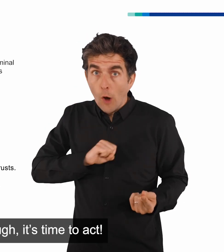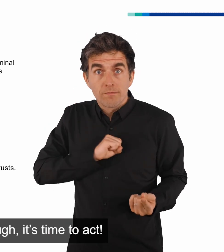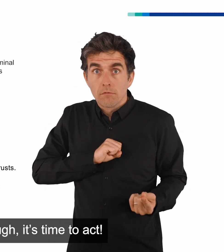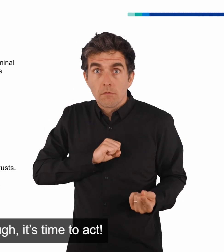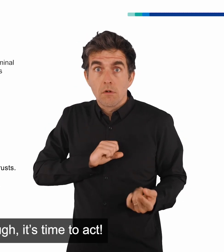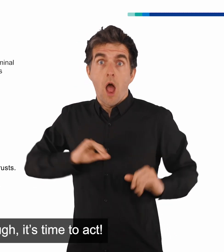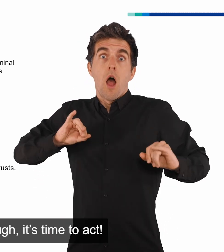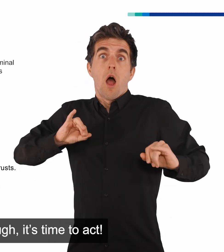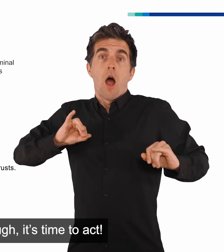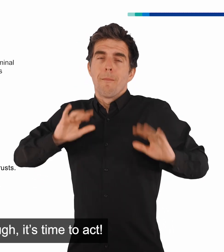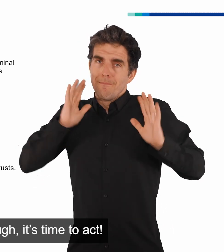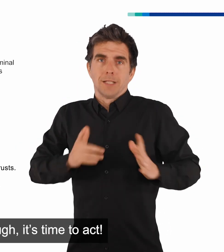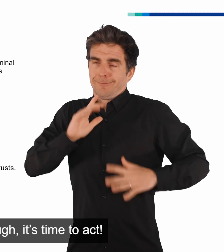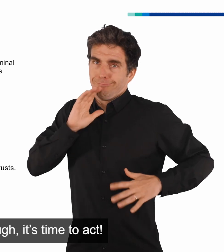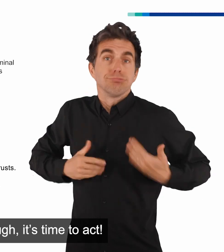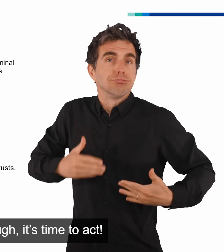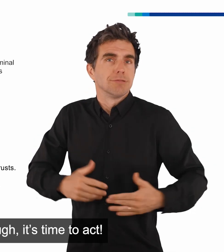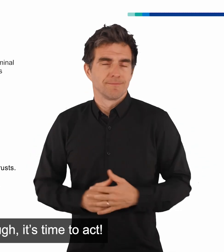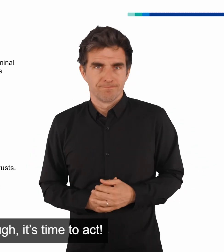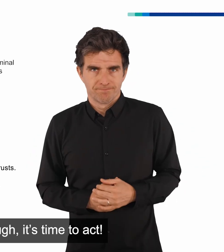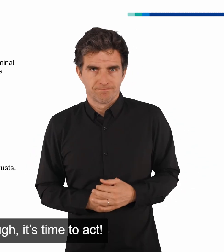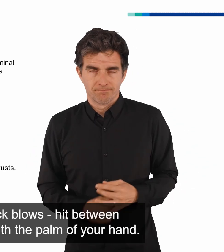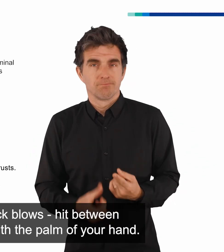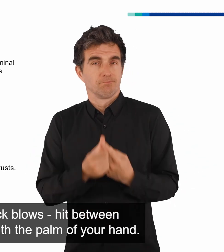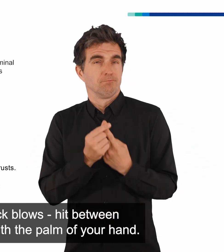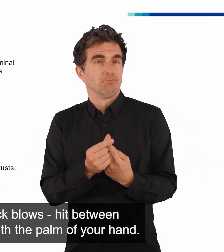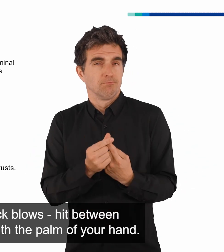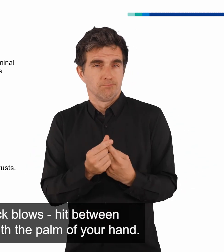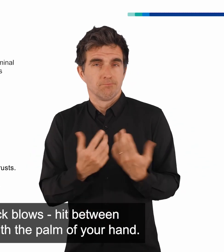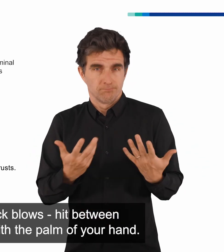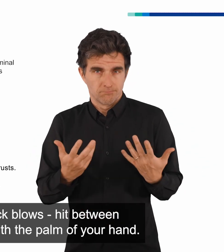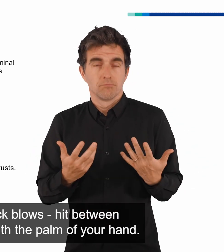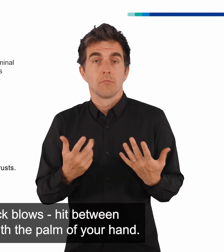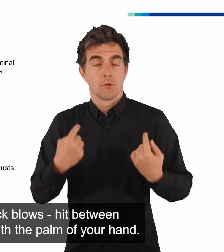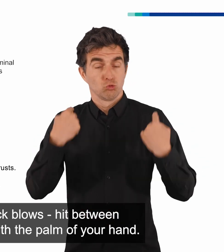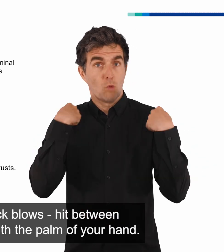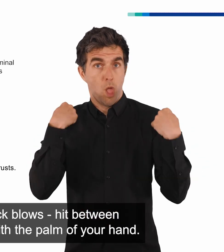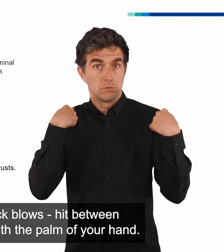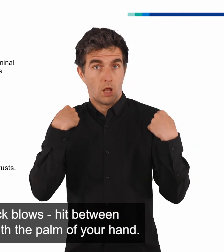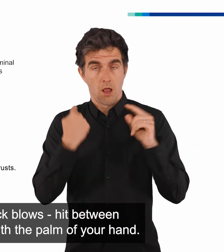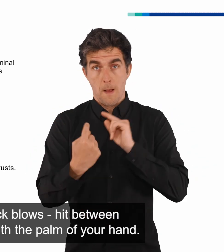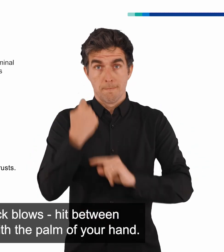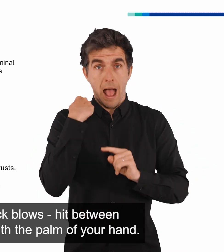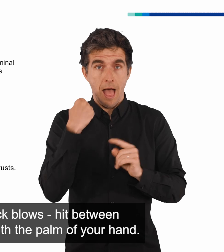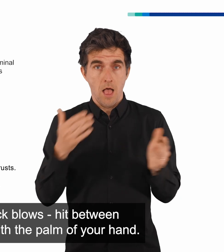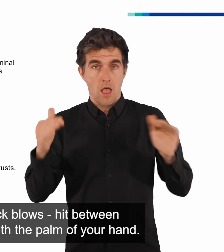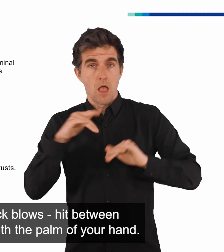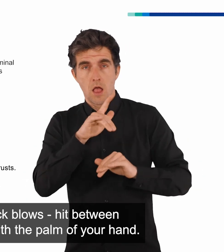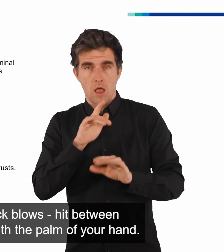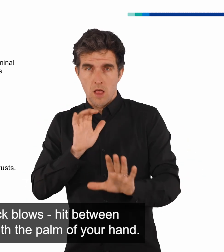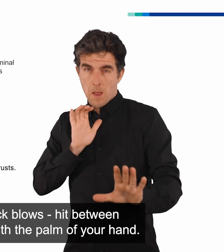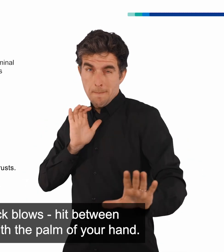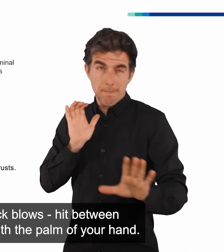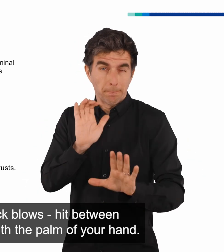them, wrap your arms around their belly, and pull in and up. If they still can't breathe,